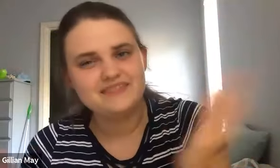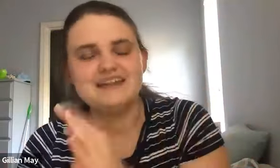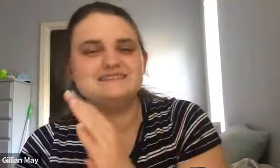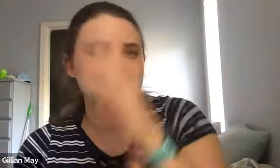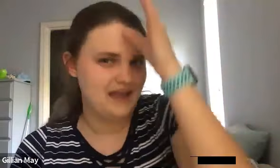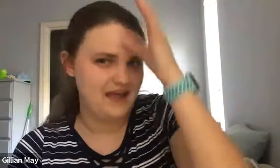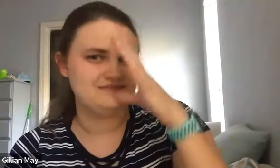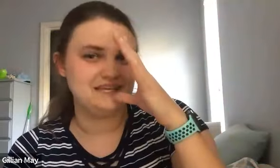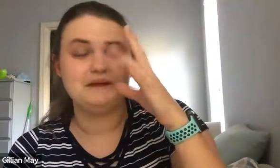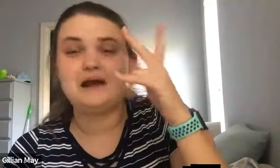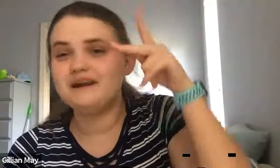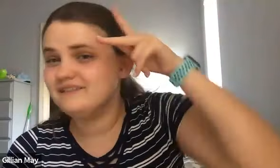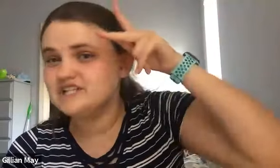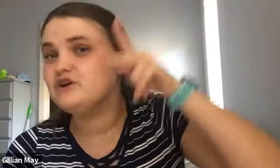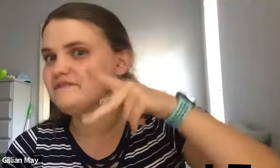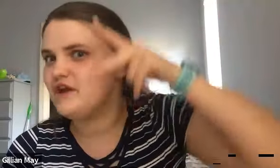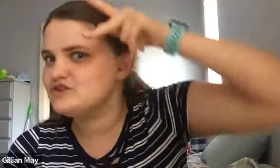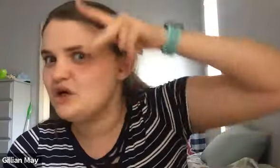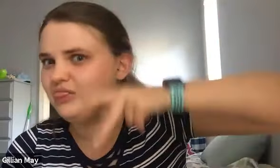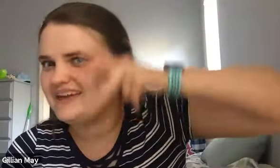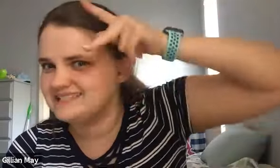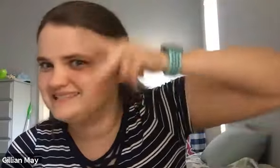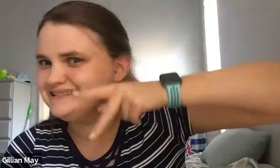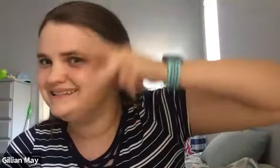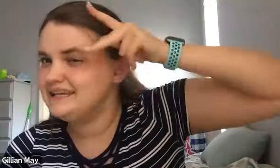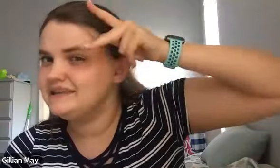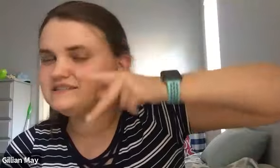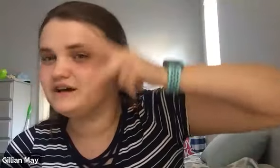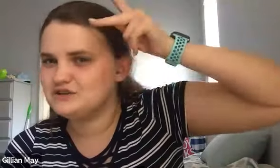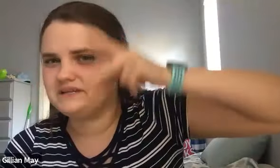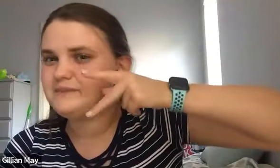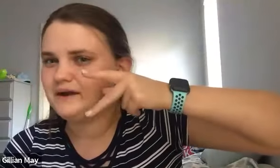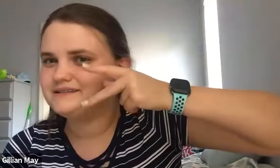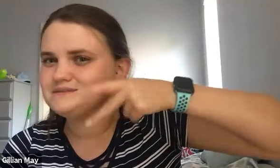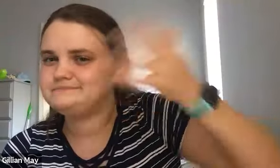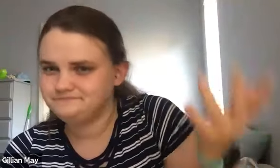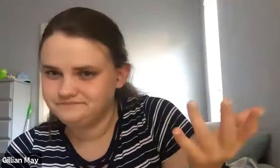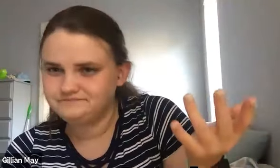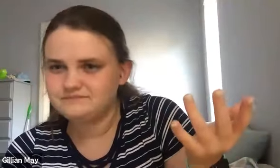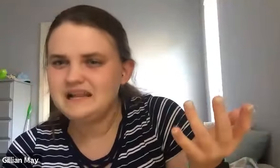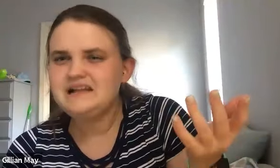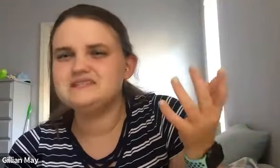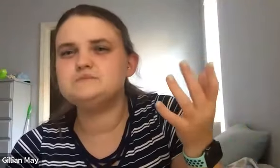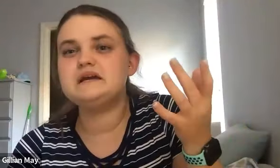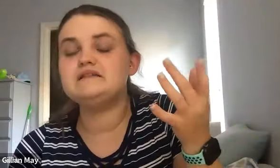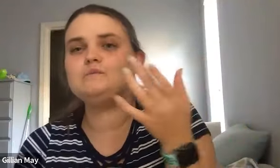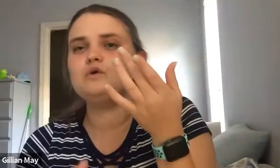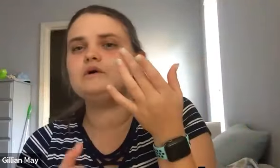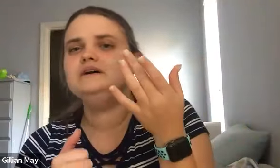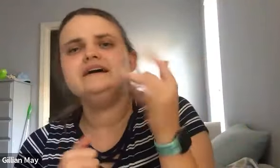that is something I have seen, but I wanted to let you know that if you ever saw this also means parents. And this is being a little more, it's